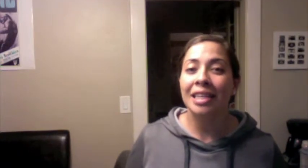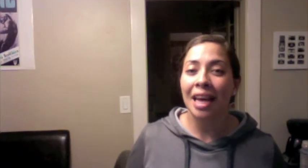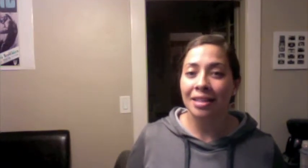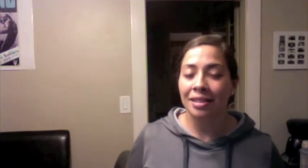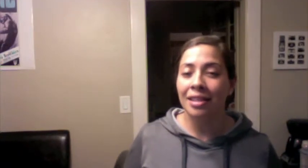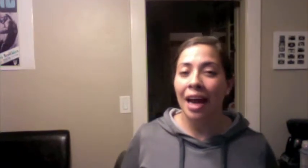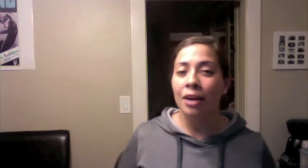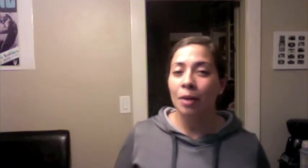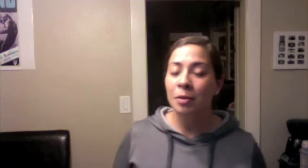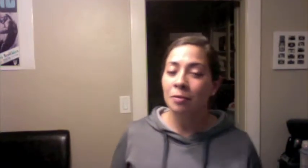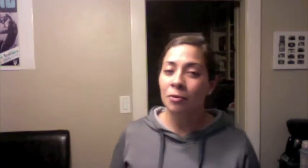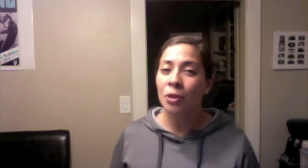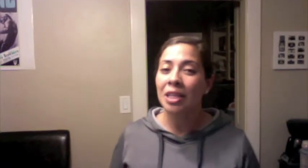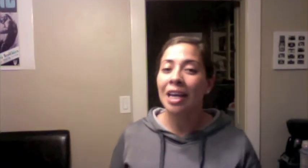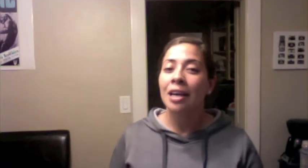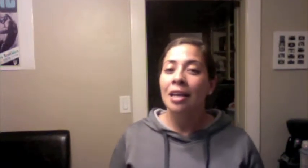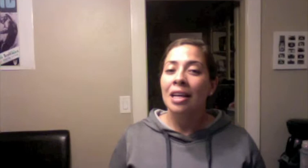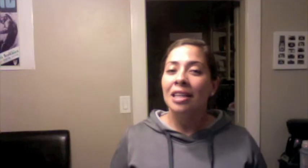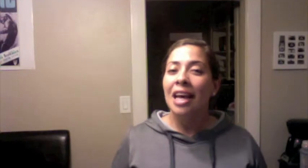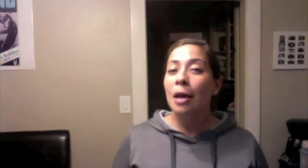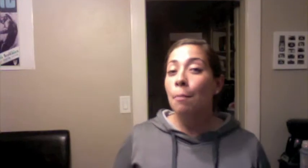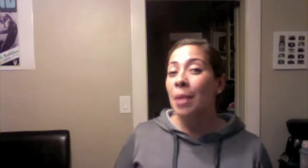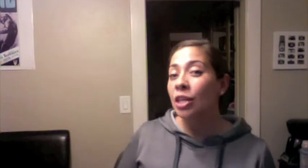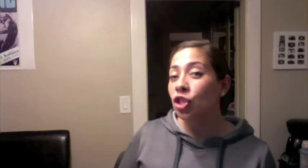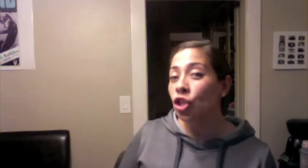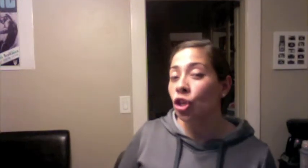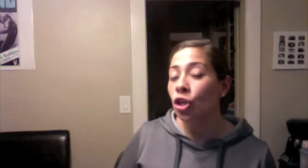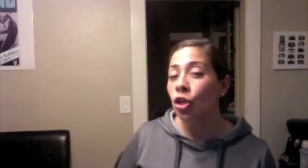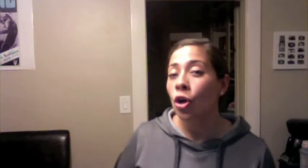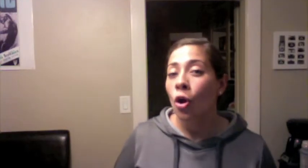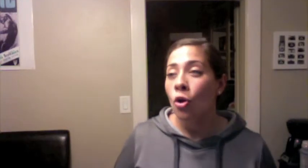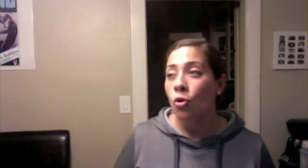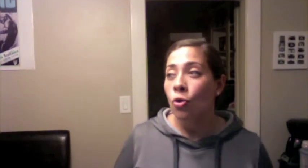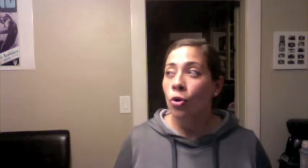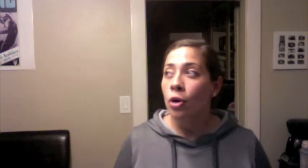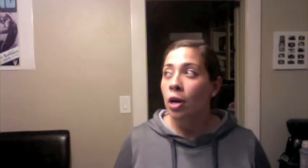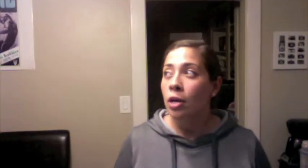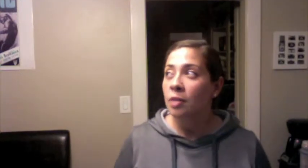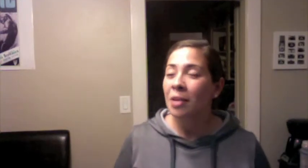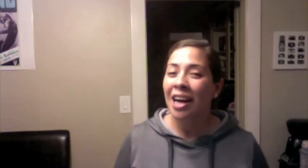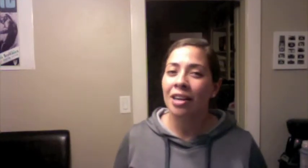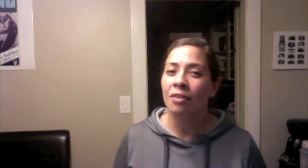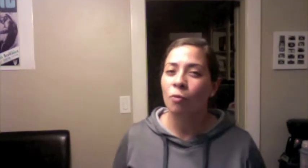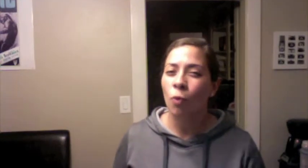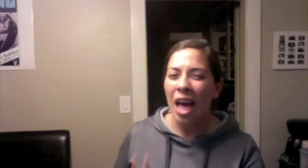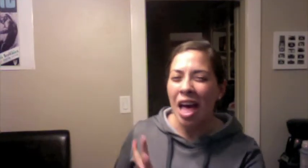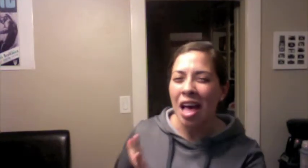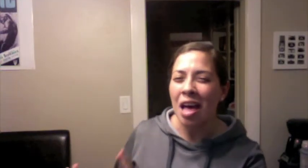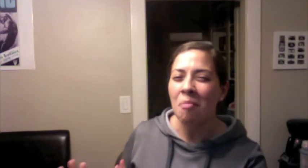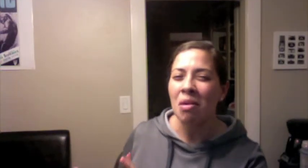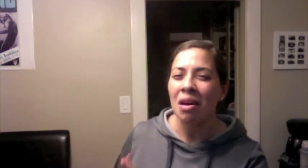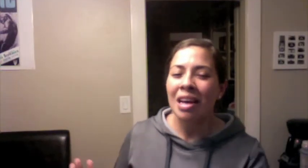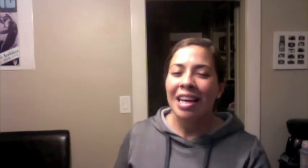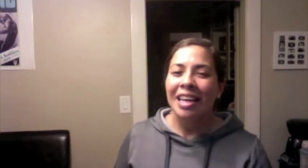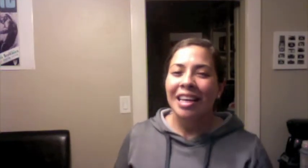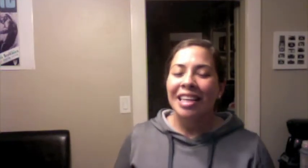Yes, diagram. Some of you are saying like a picture or some kind of web. Yeah,